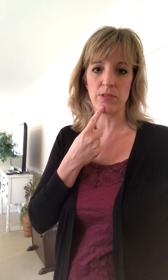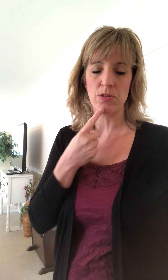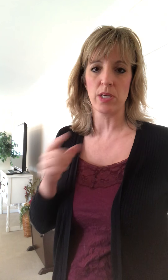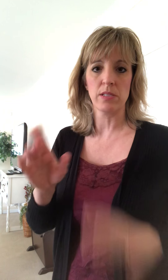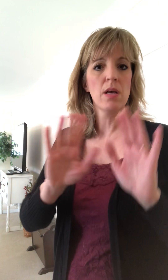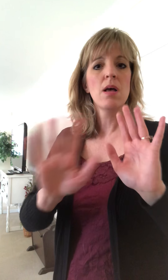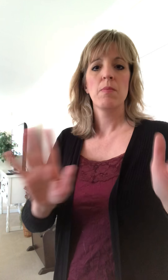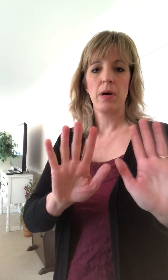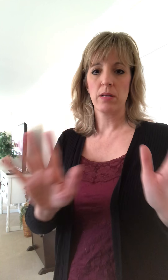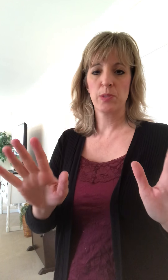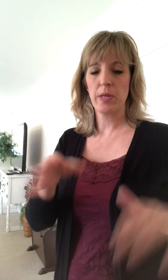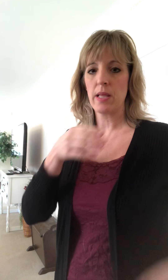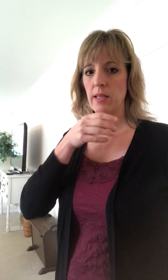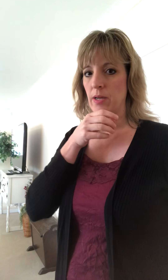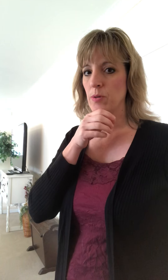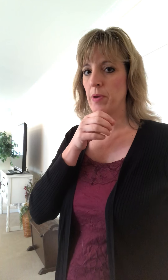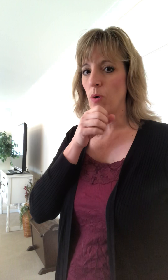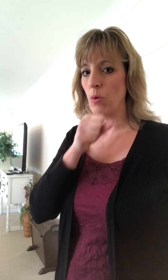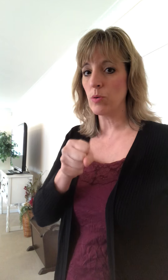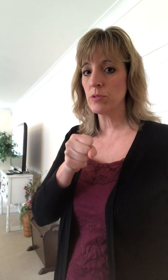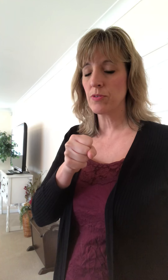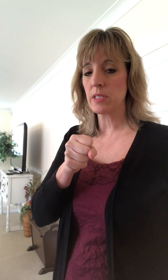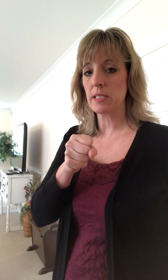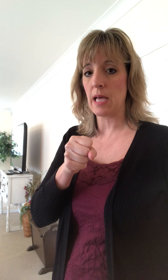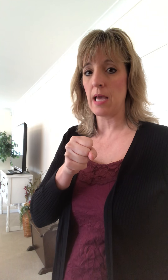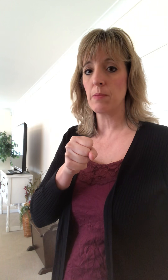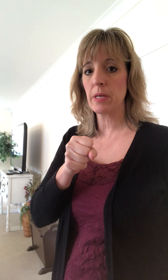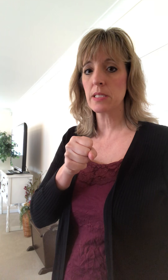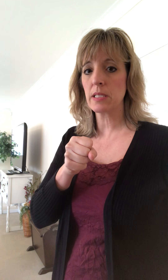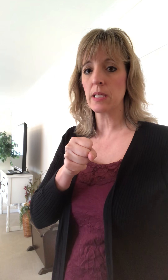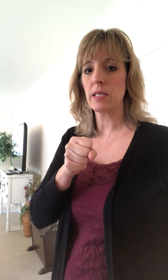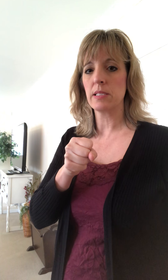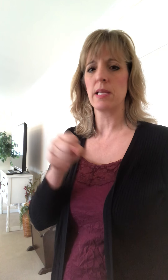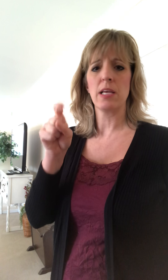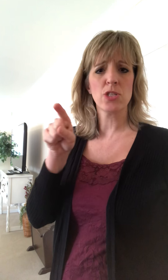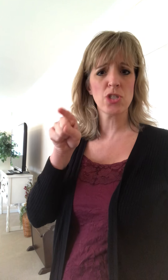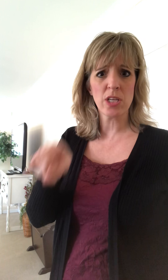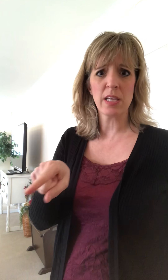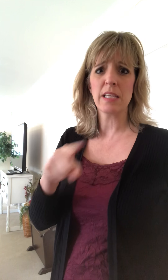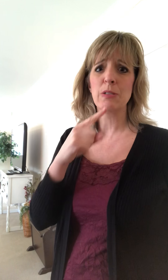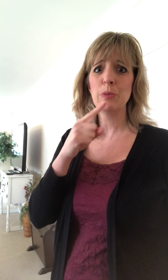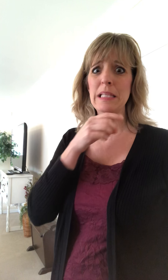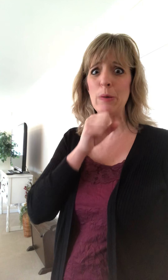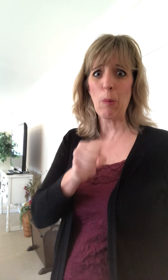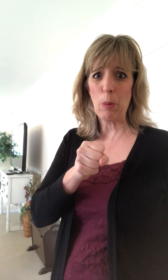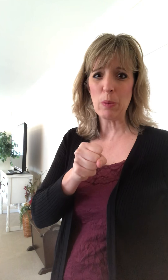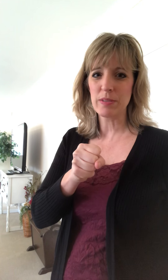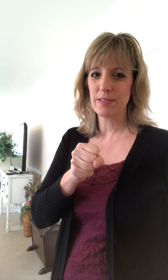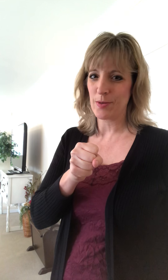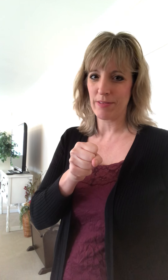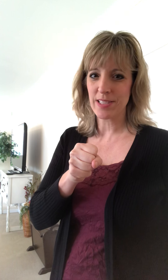do this. But I'll explain that later. But old for this sign basically is say she's really old. Don't ever say